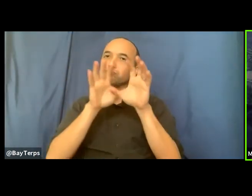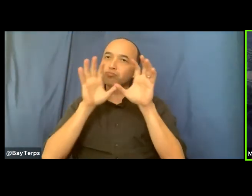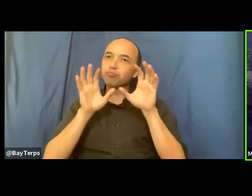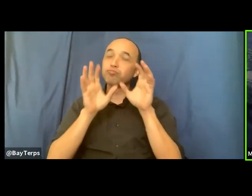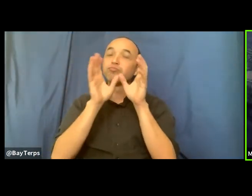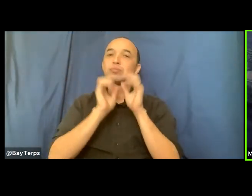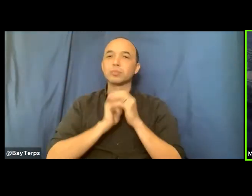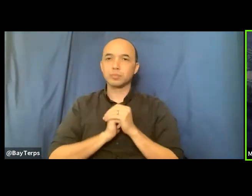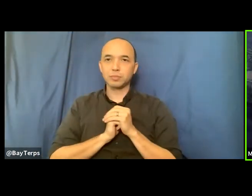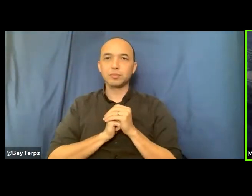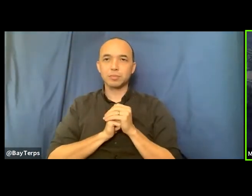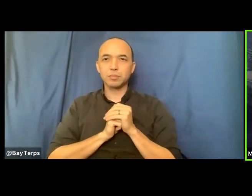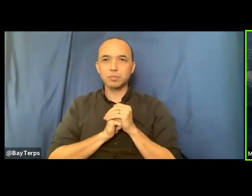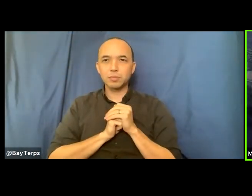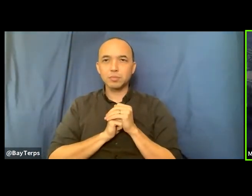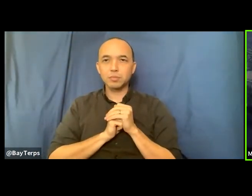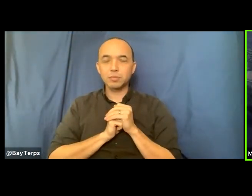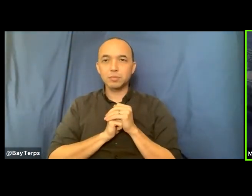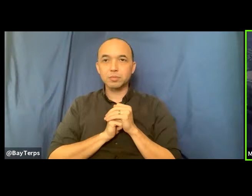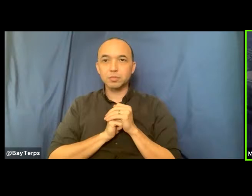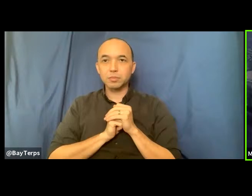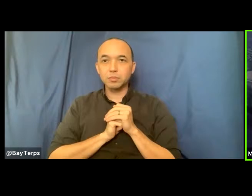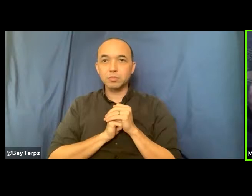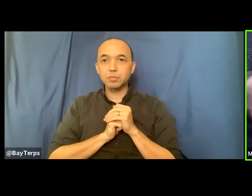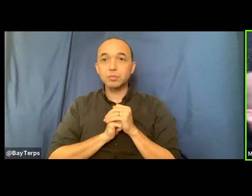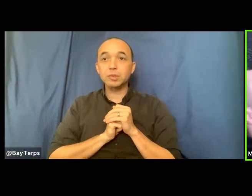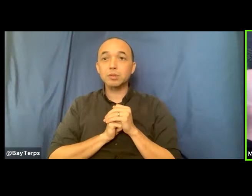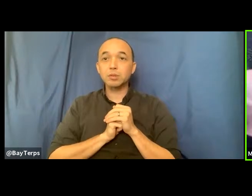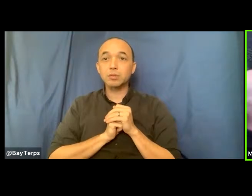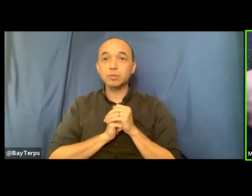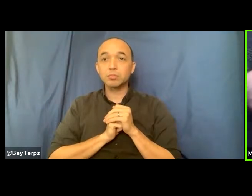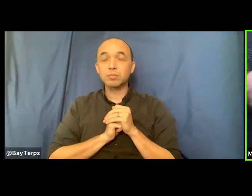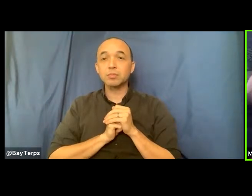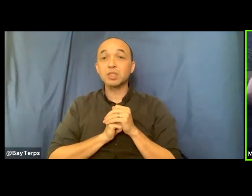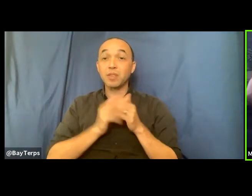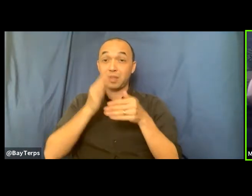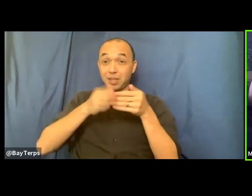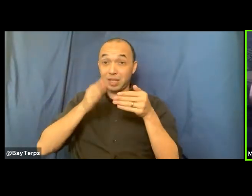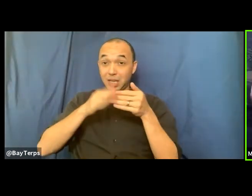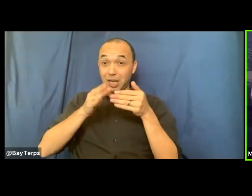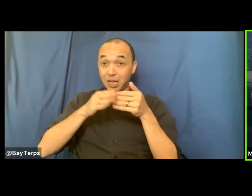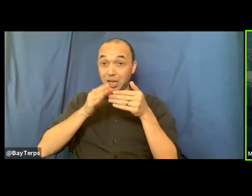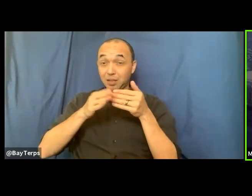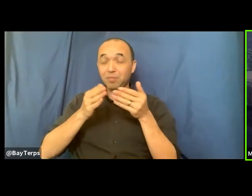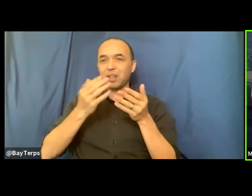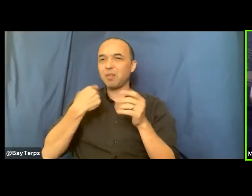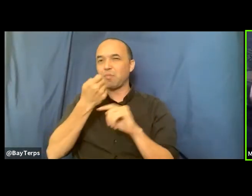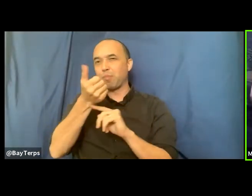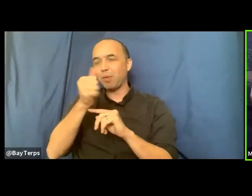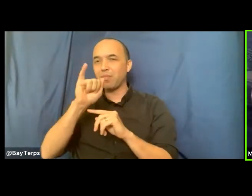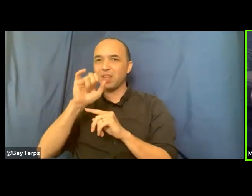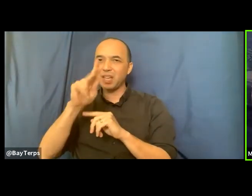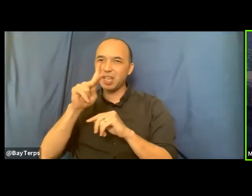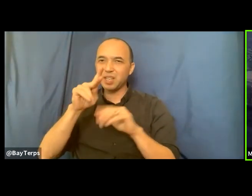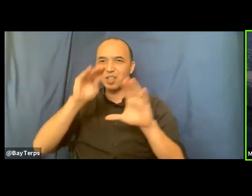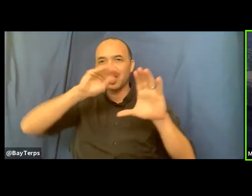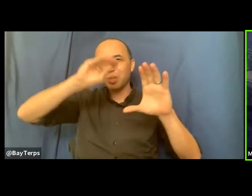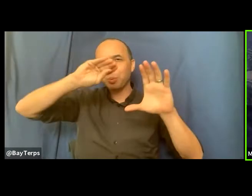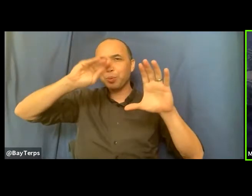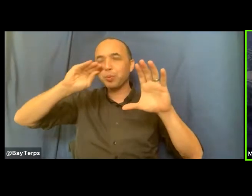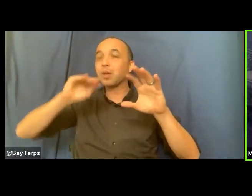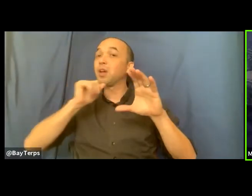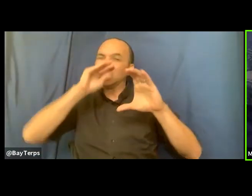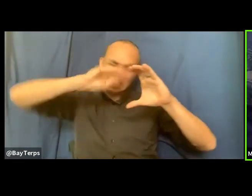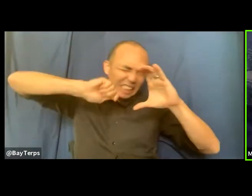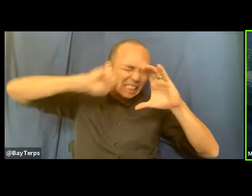There's a lot of ways to do this. And then, you know, I always make sure that I take my scrubby sponge and remove any ink at the end. Just a little